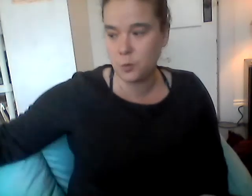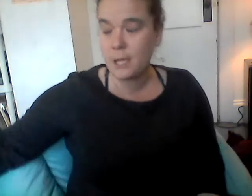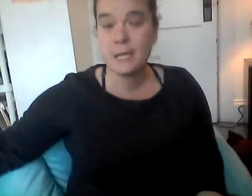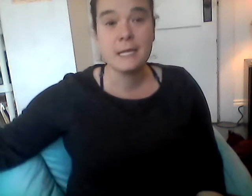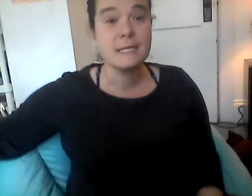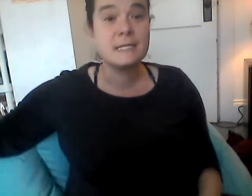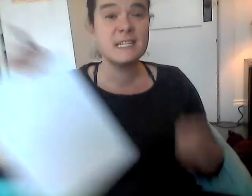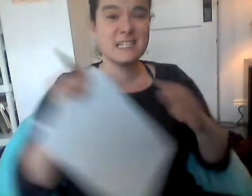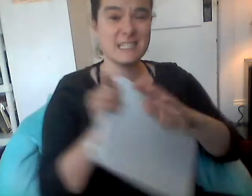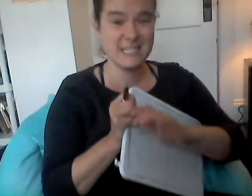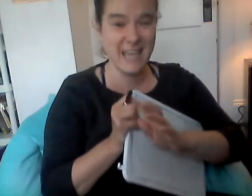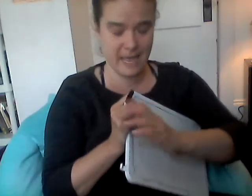ten.